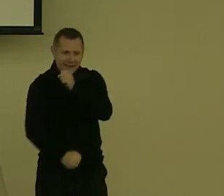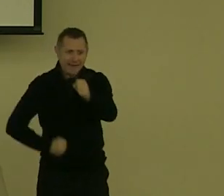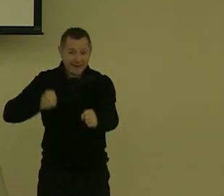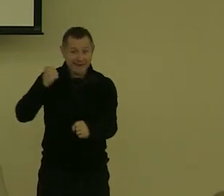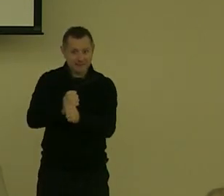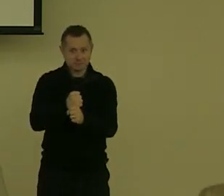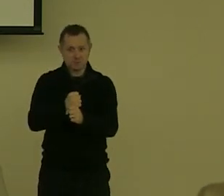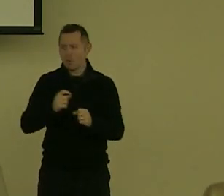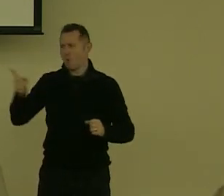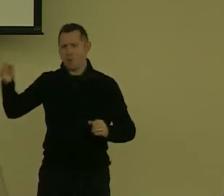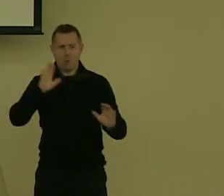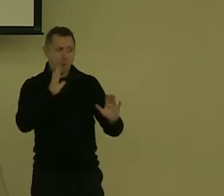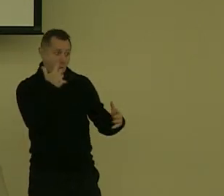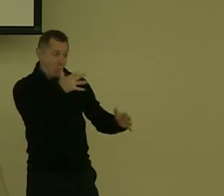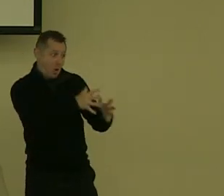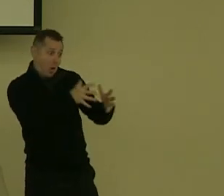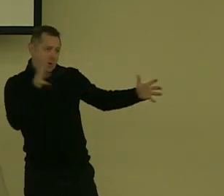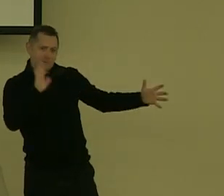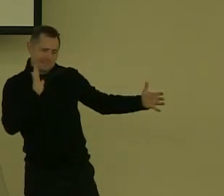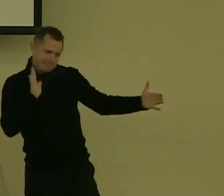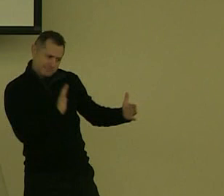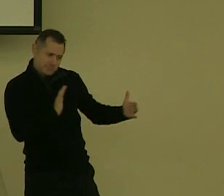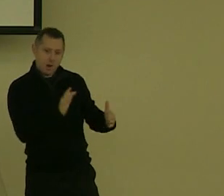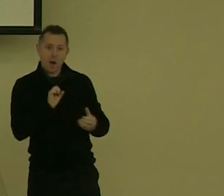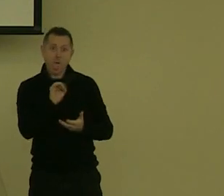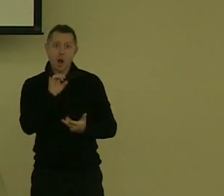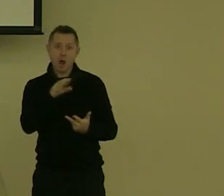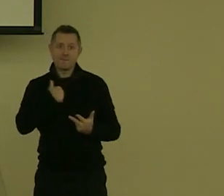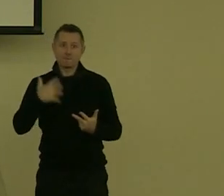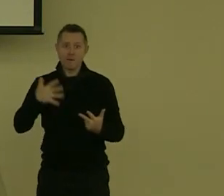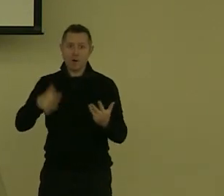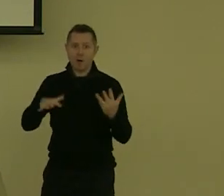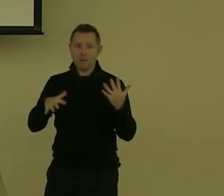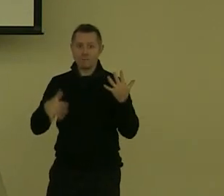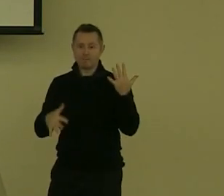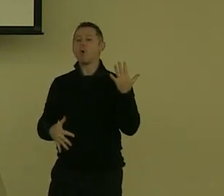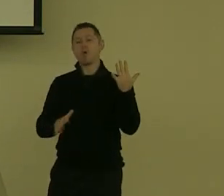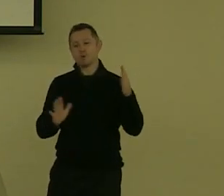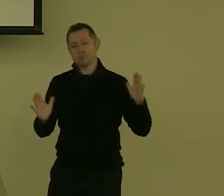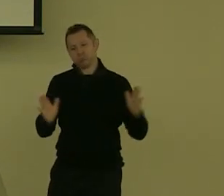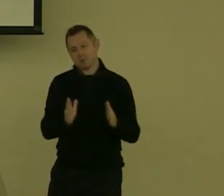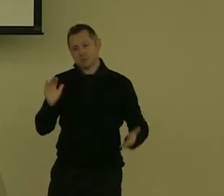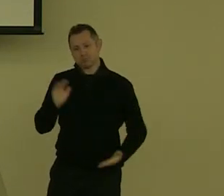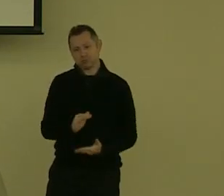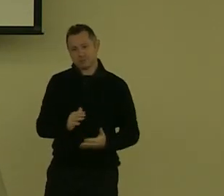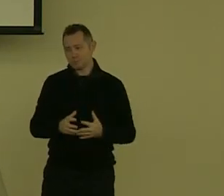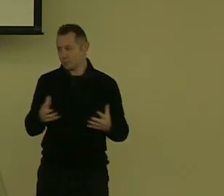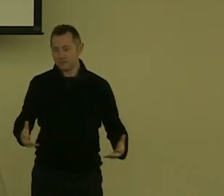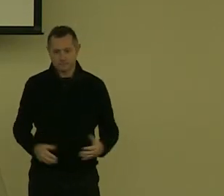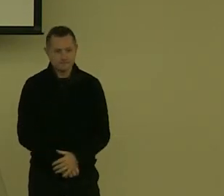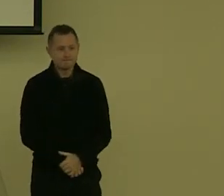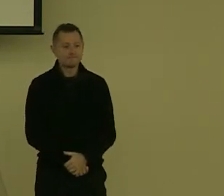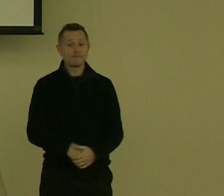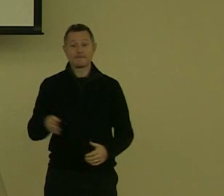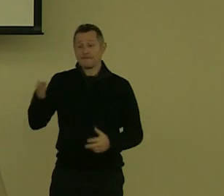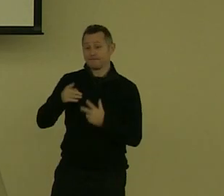years. Thank you. Hi. My name is Karen Green. I'm a librarian at Columbia